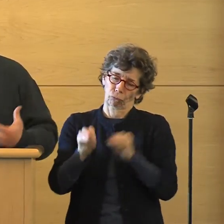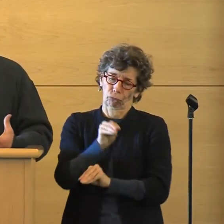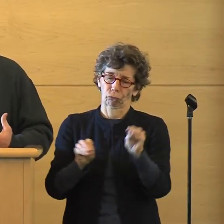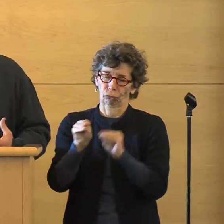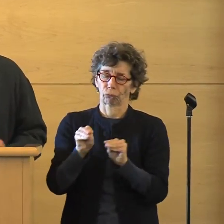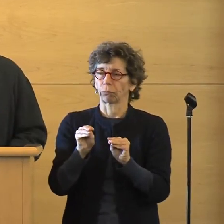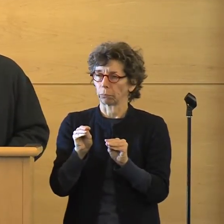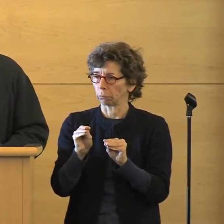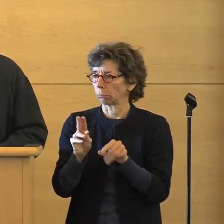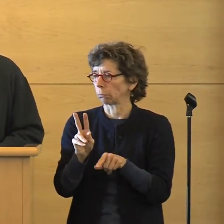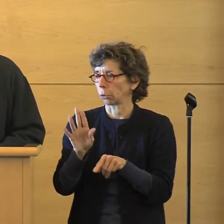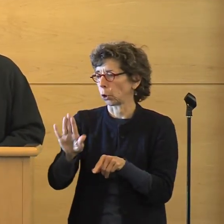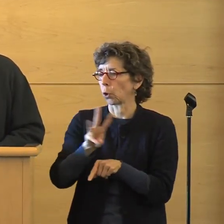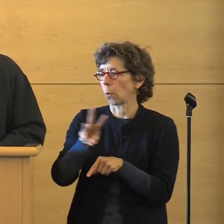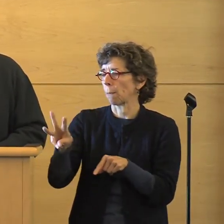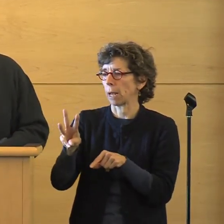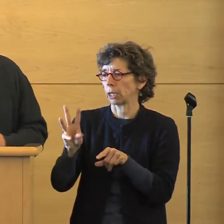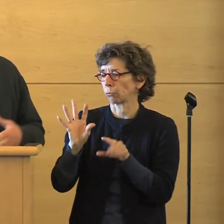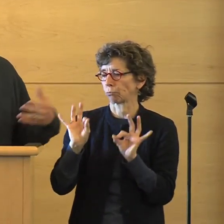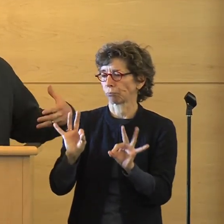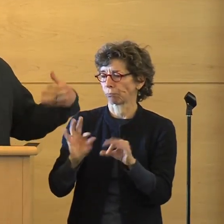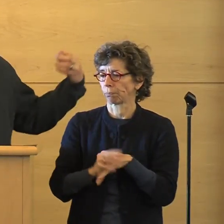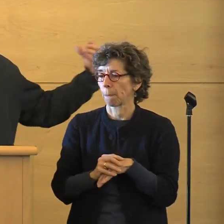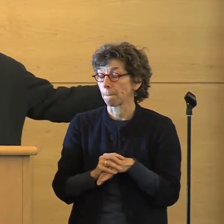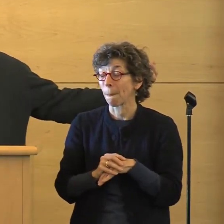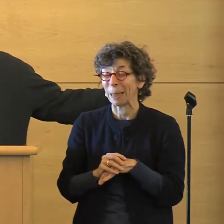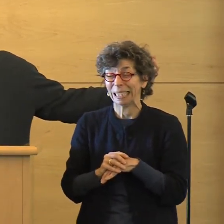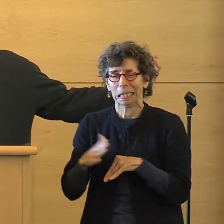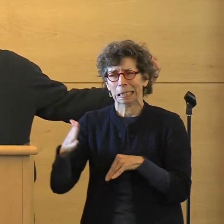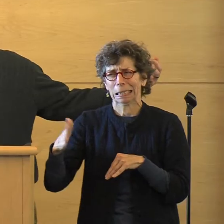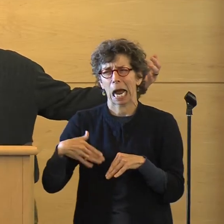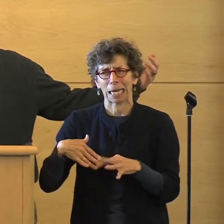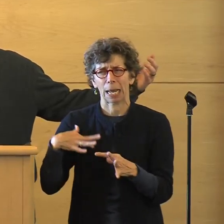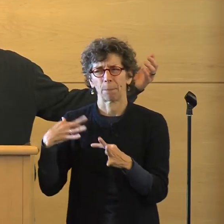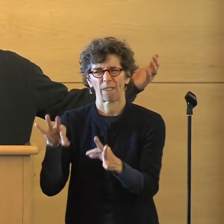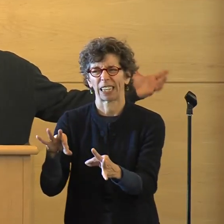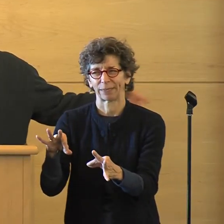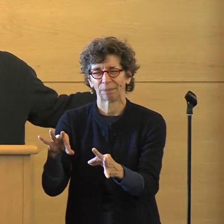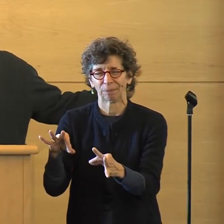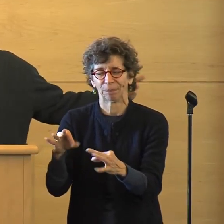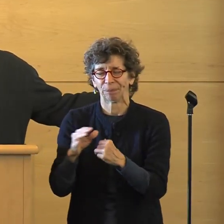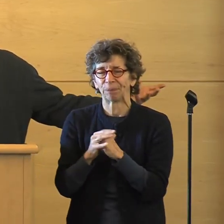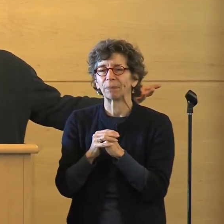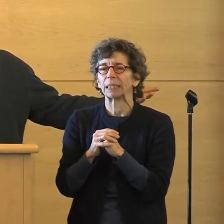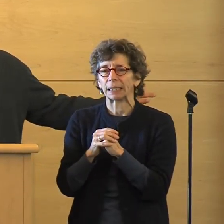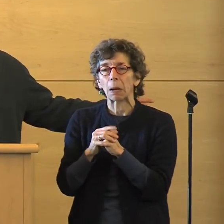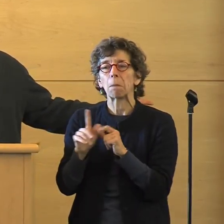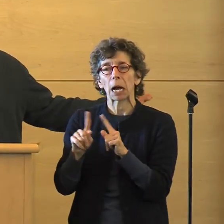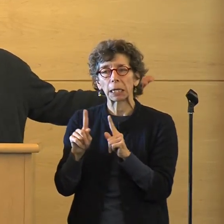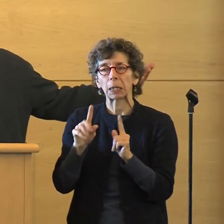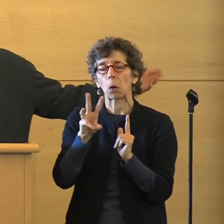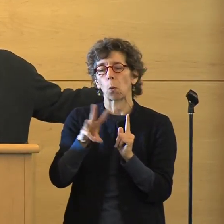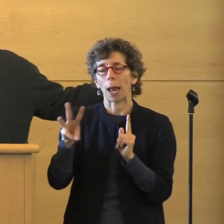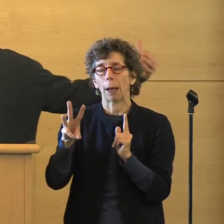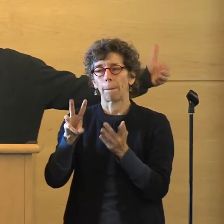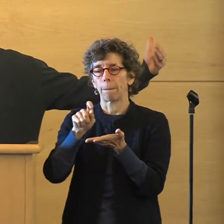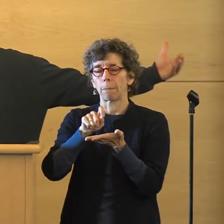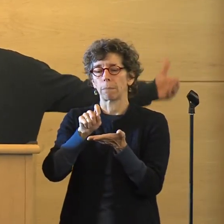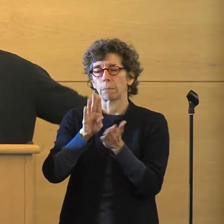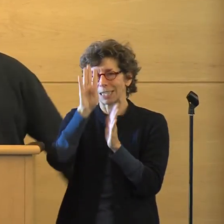that have, you know, the widgets that you want to plug into your web page, and they're all already coded for accessibility, so you don't have to worry about that stuff. They're